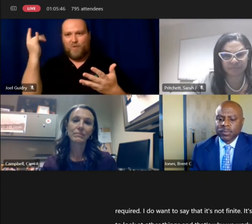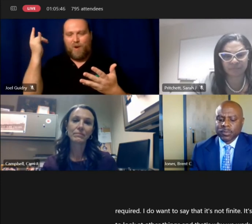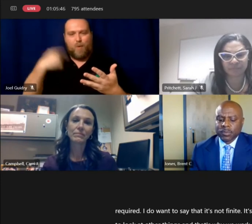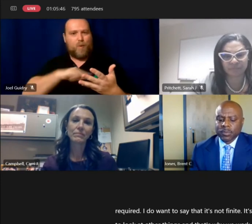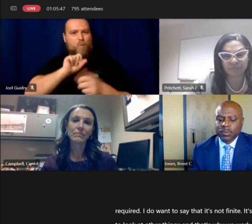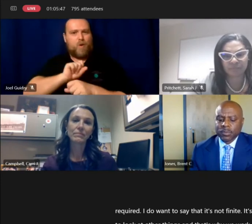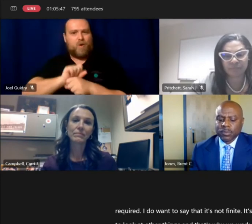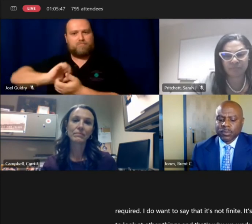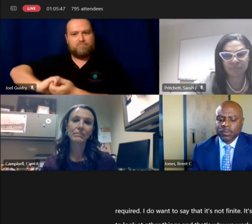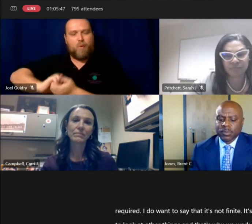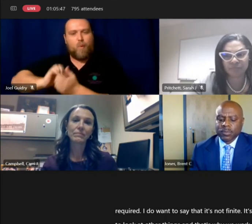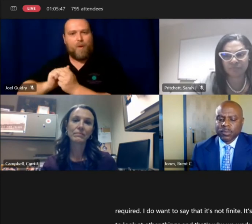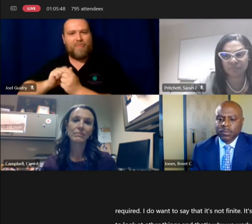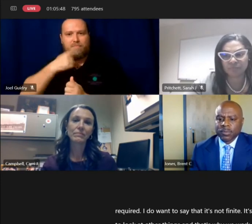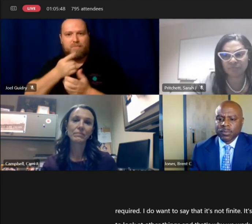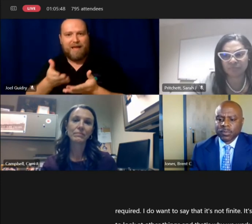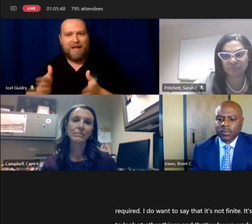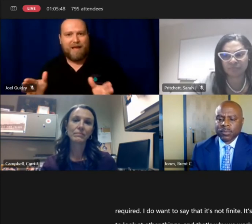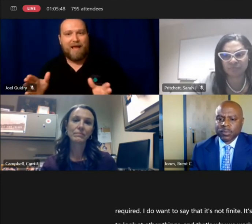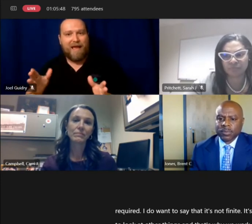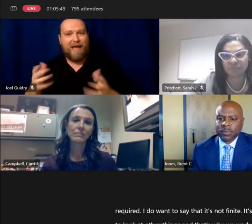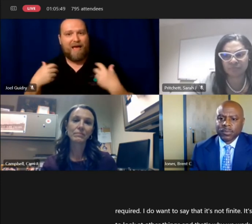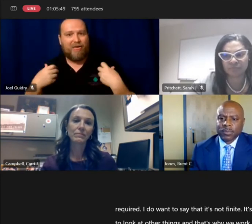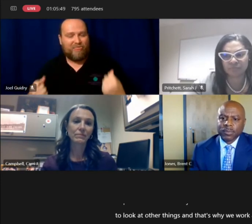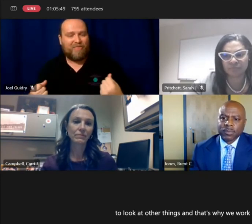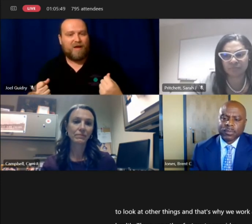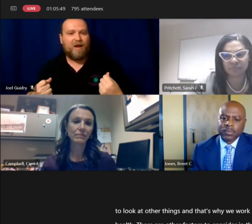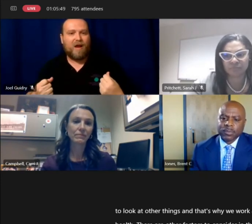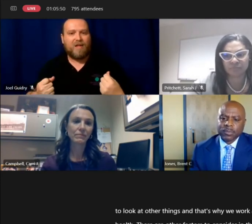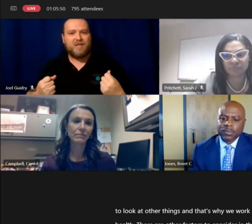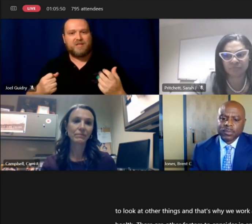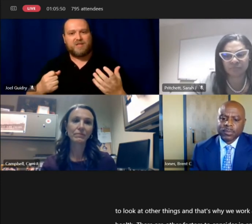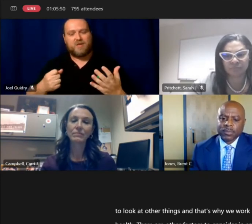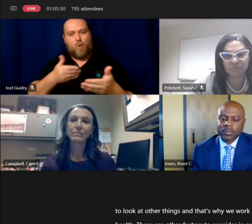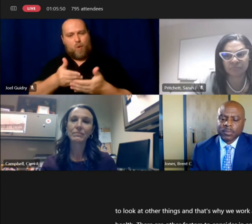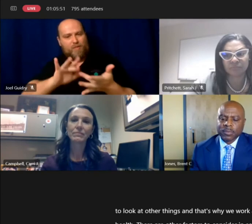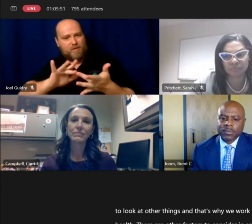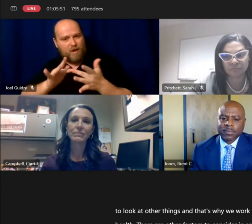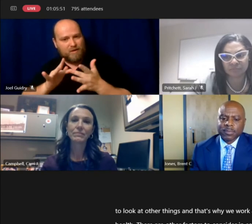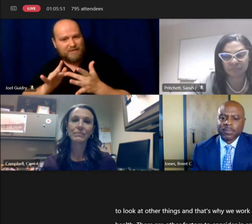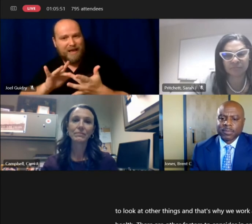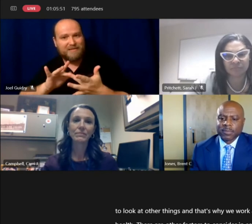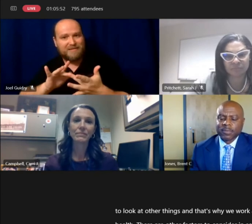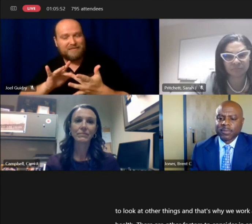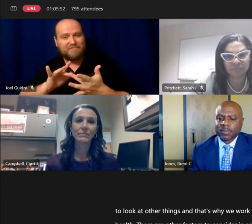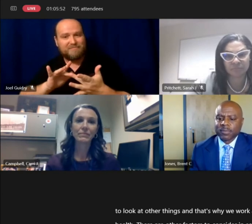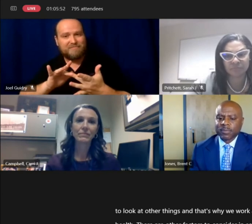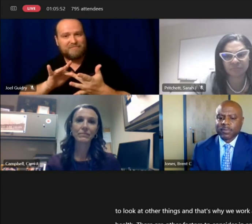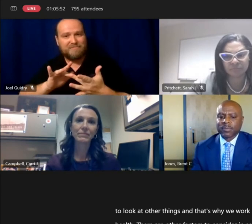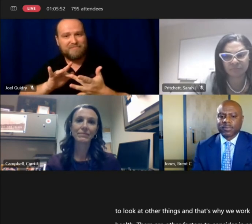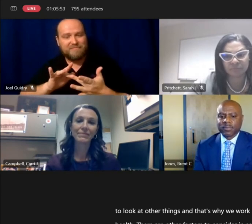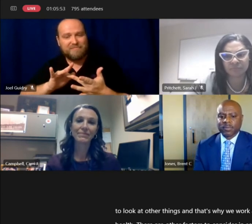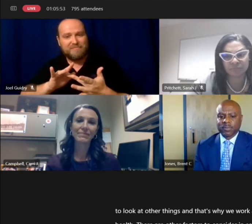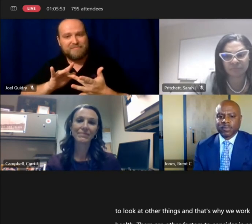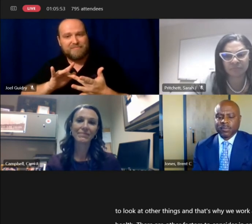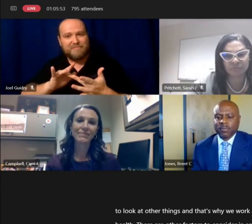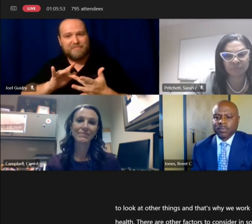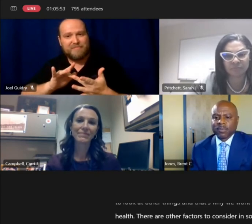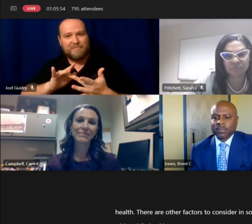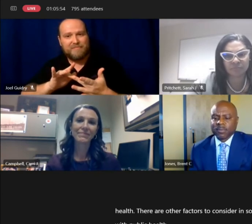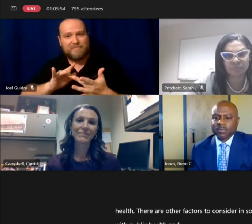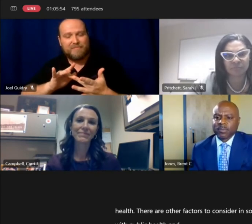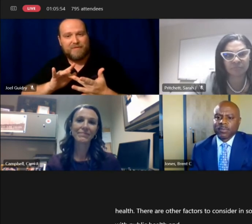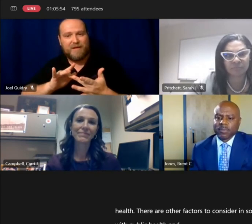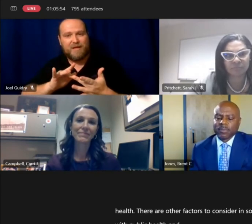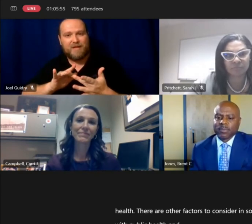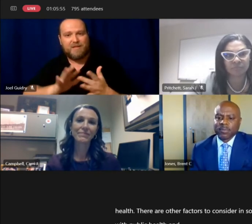that. So close contacts, again, we work with public health and determine to the extent of all interactions